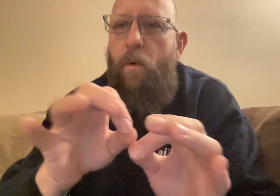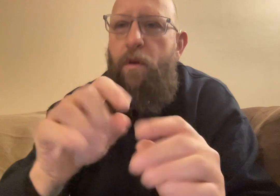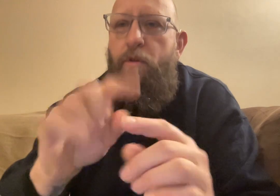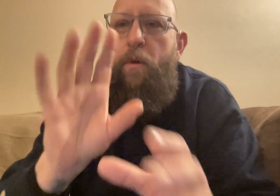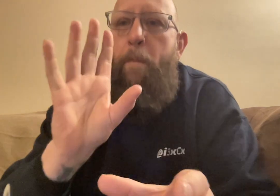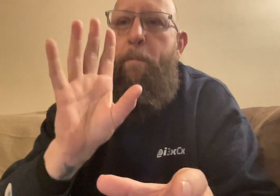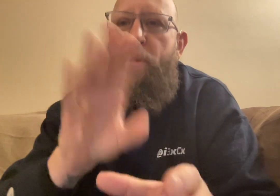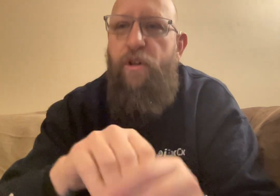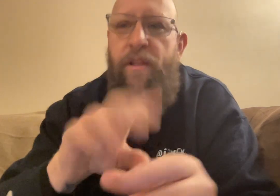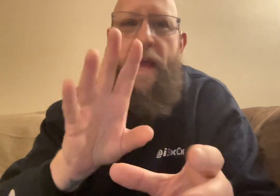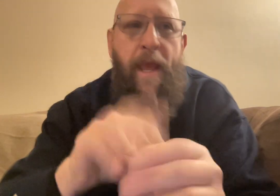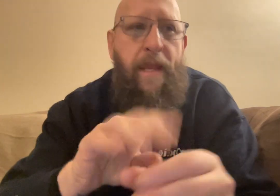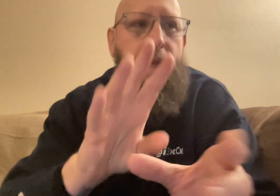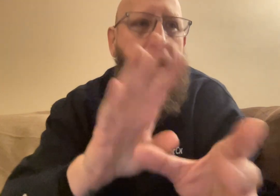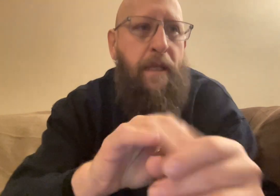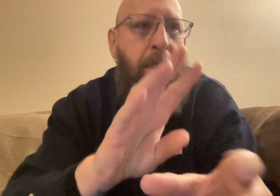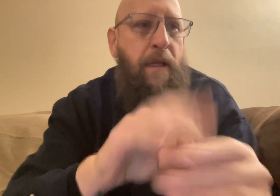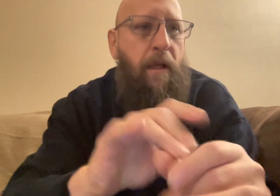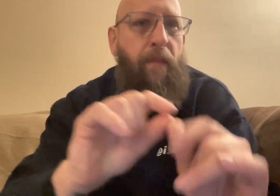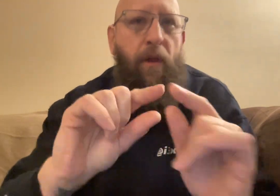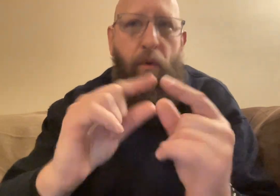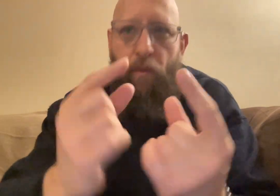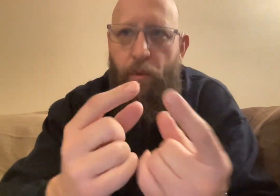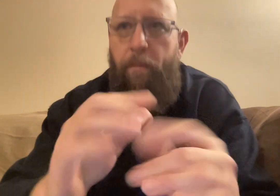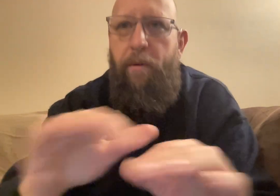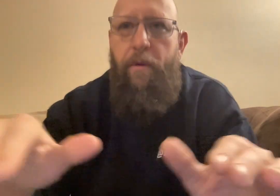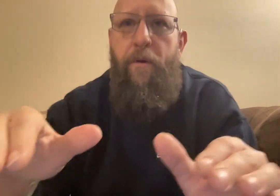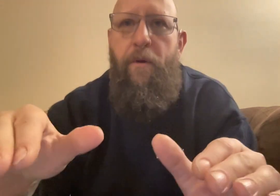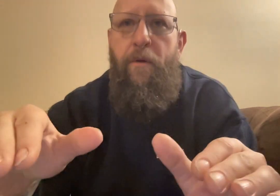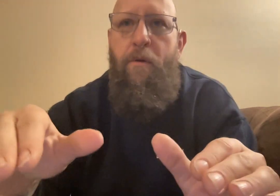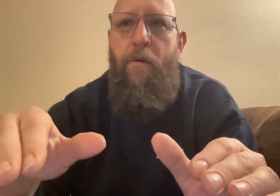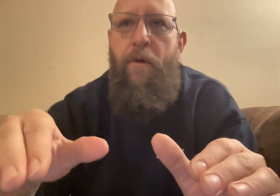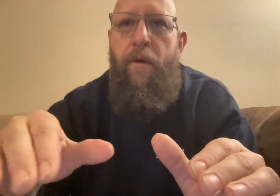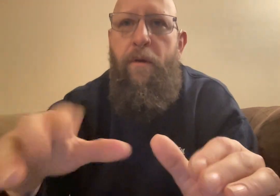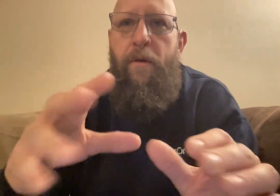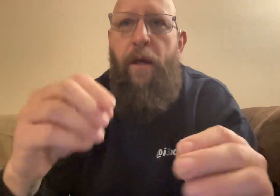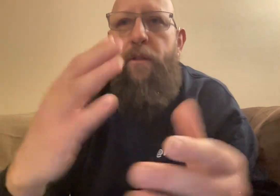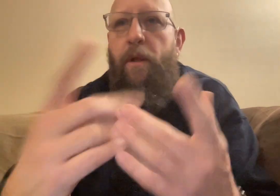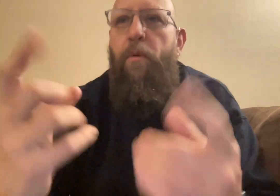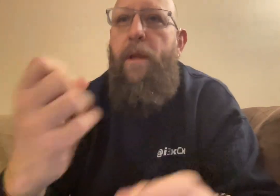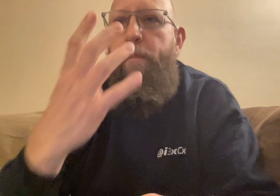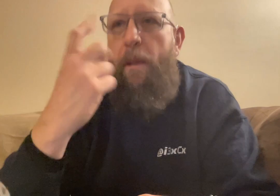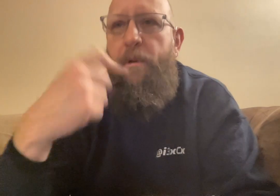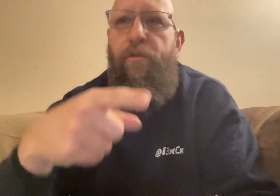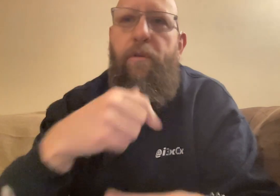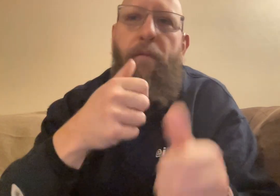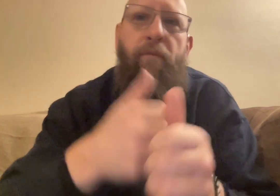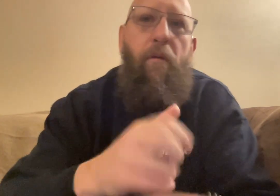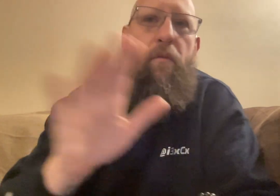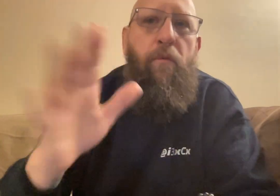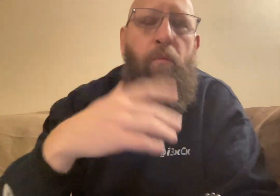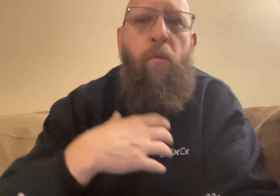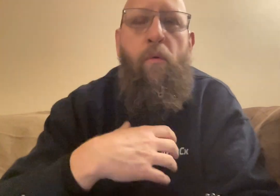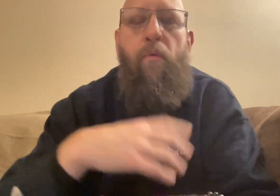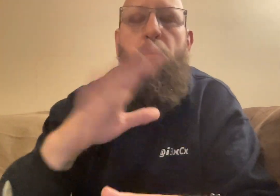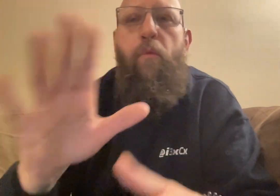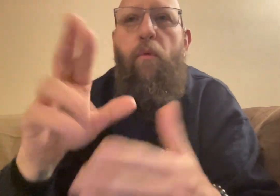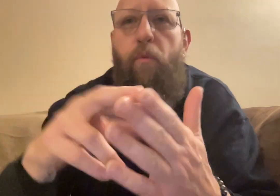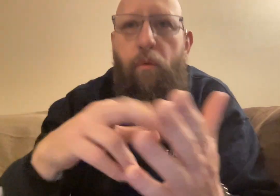worth participating the group. And someone get mad because you don't follow